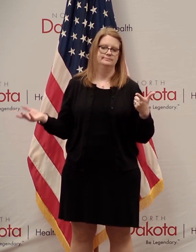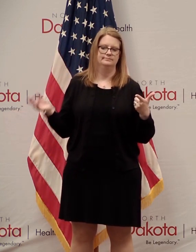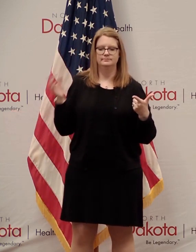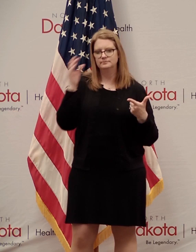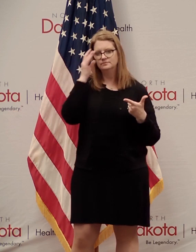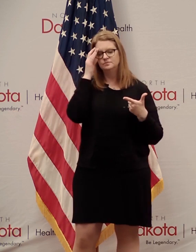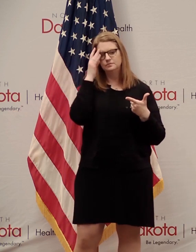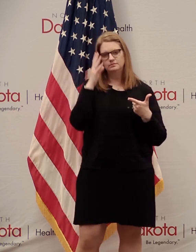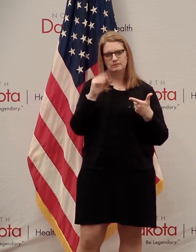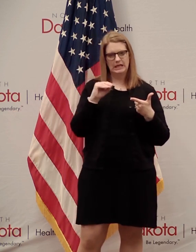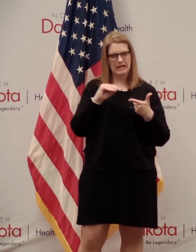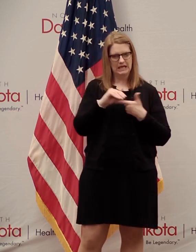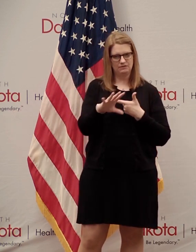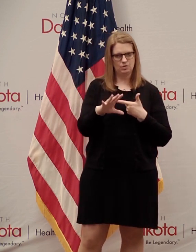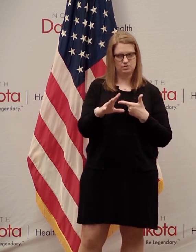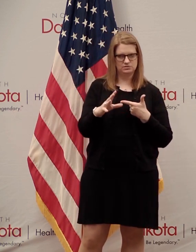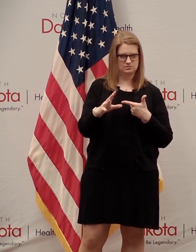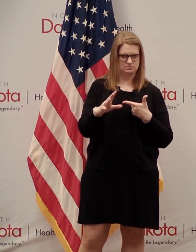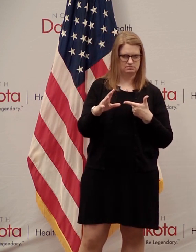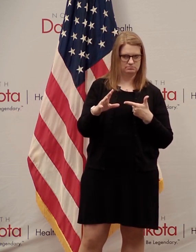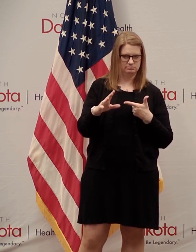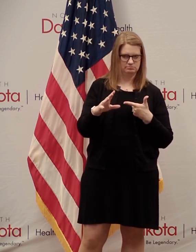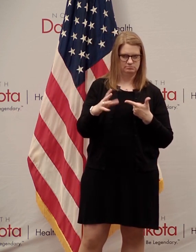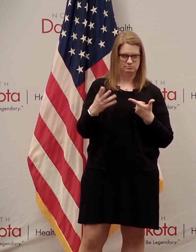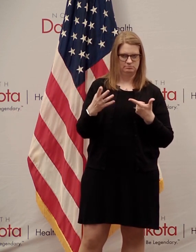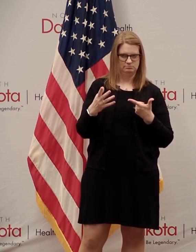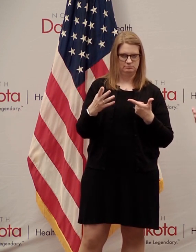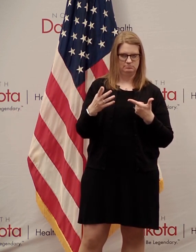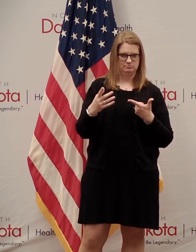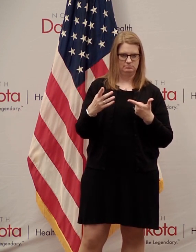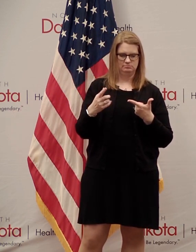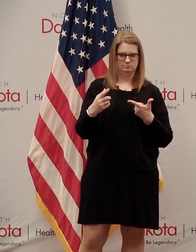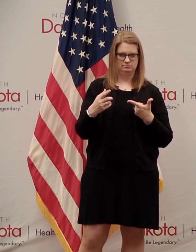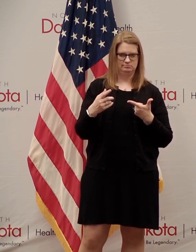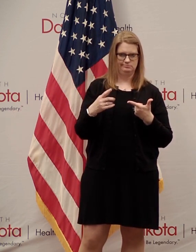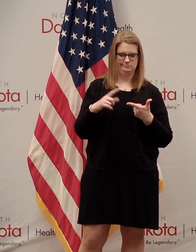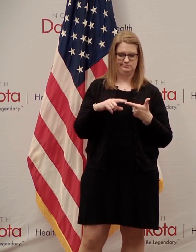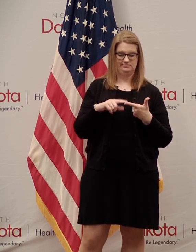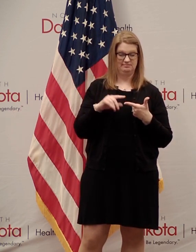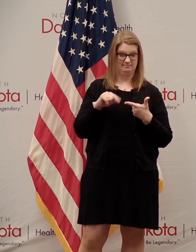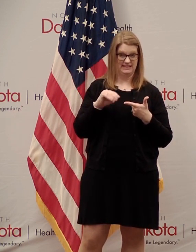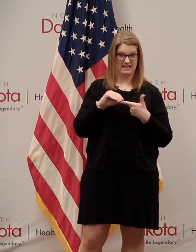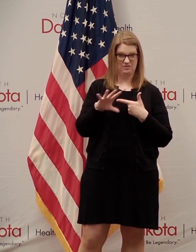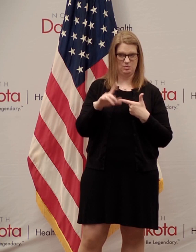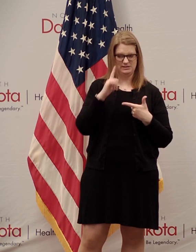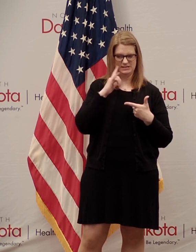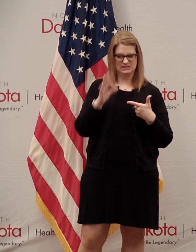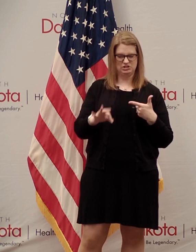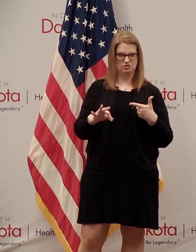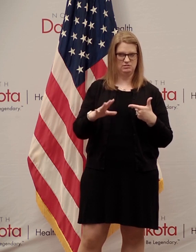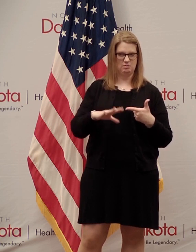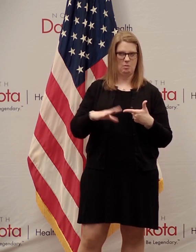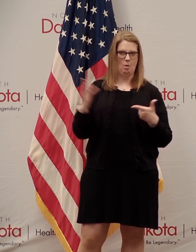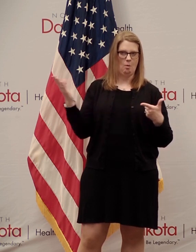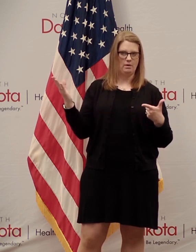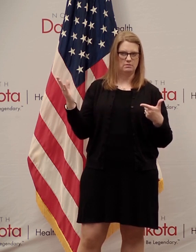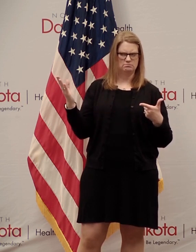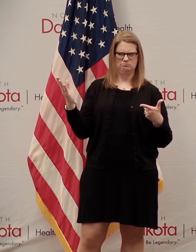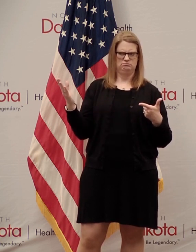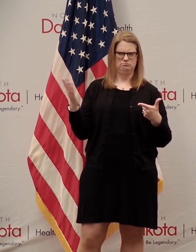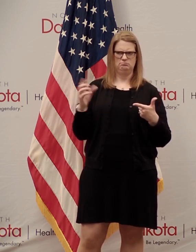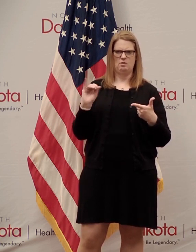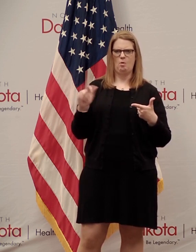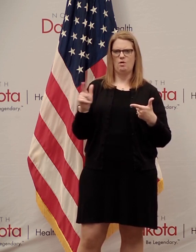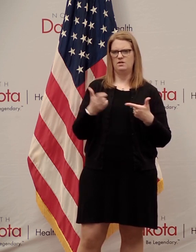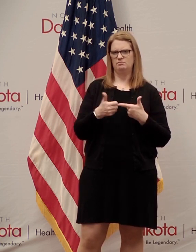to influence we can't take something we can't control and have that influence a decision on whether or not we'd reopen. So I